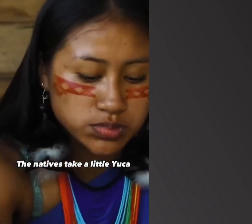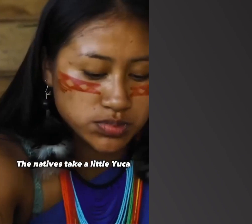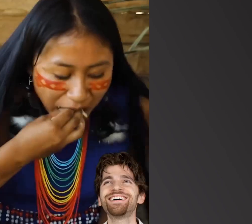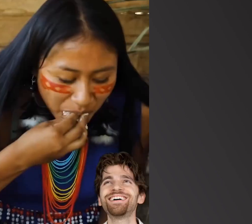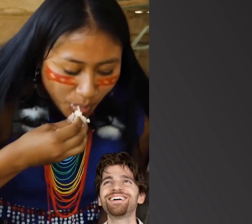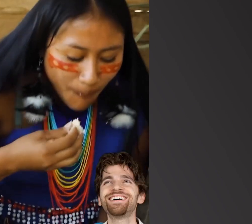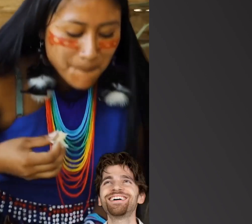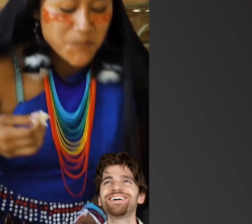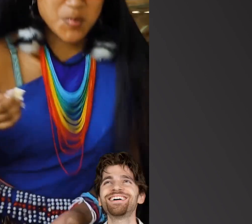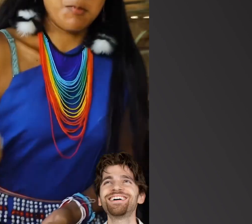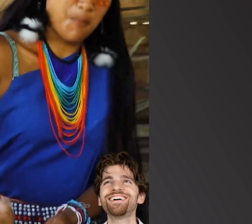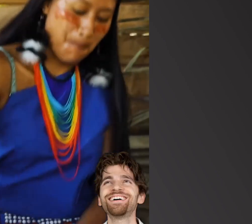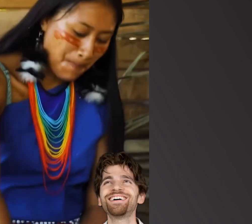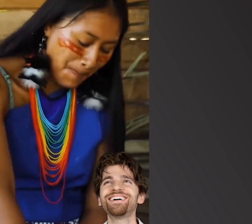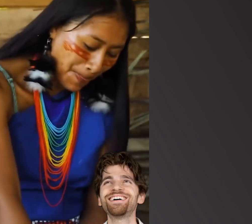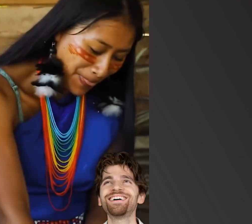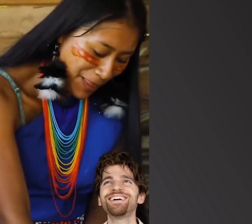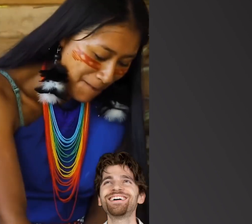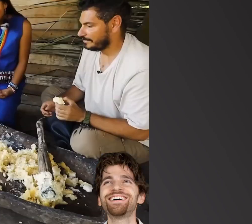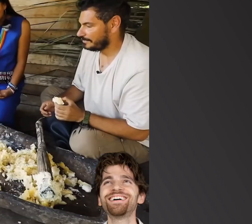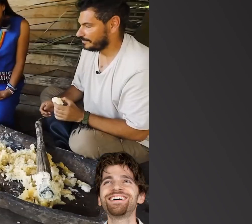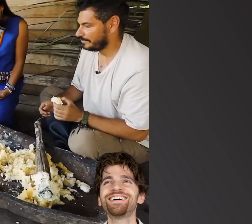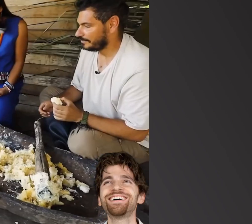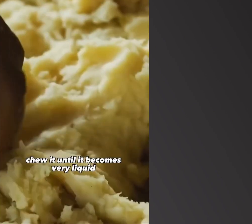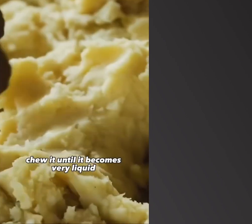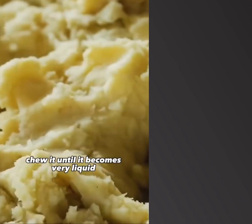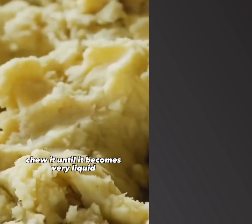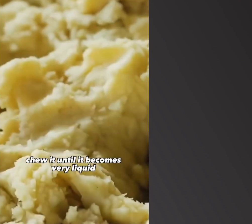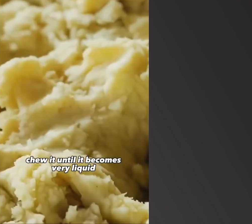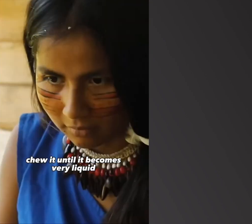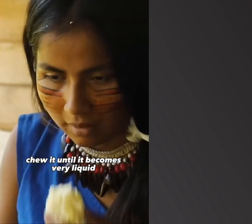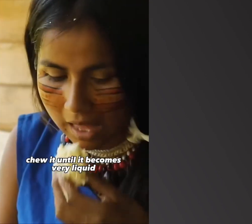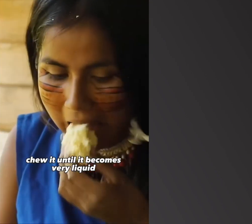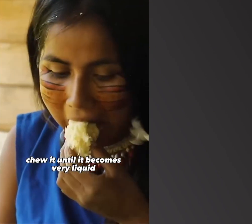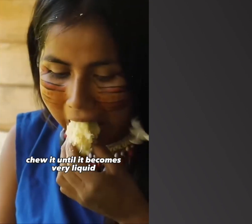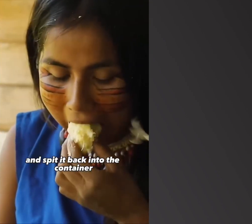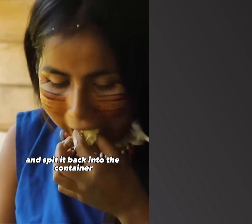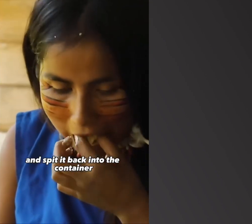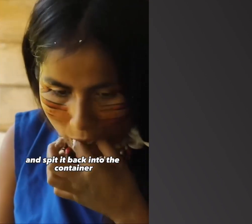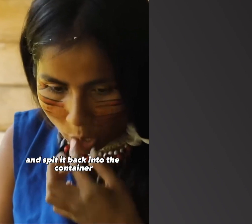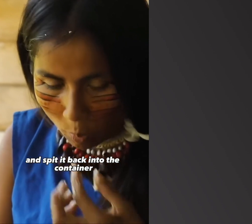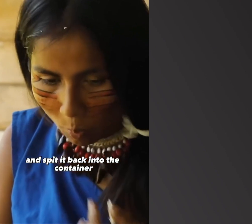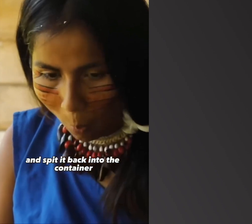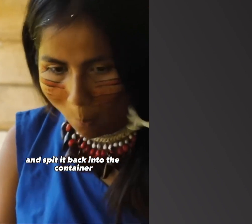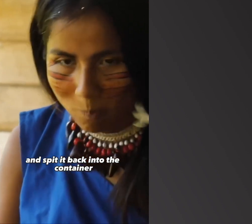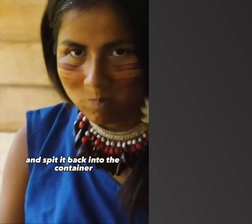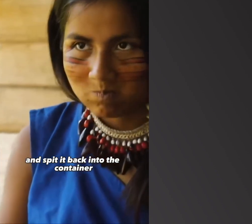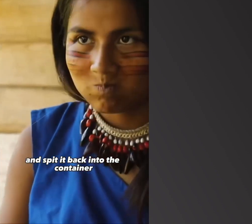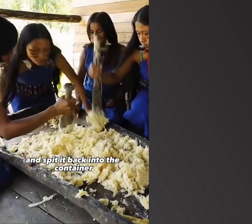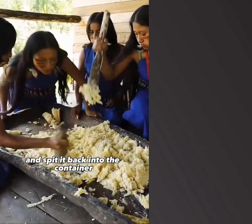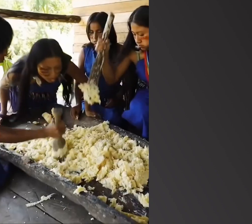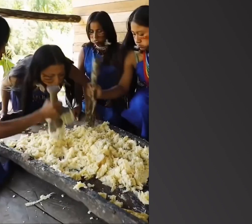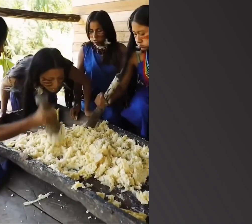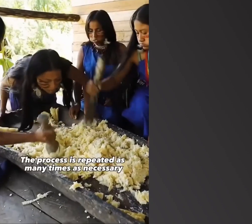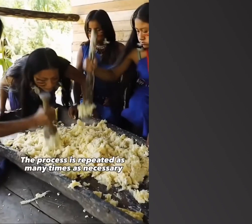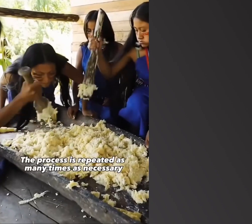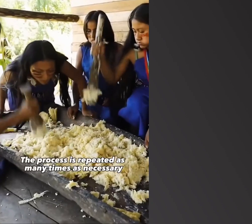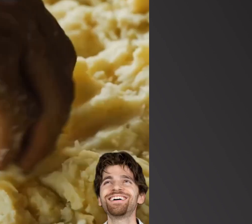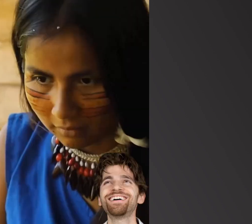little L'impasto che prepariamo è davvero molto veloce. Until it becomes very liquid and spit it back into the container. The process Piano